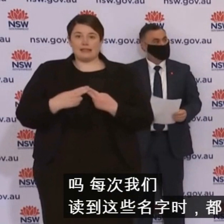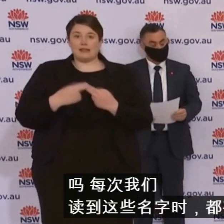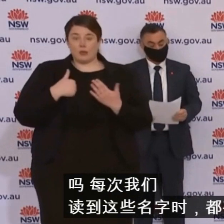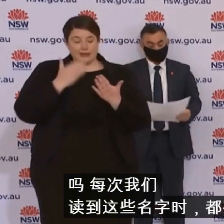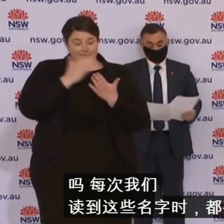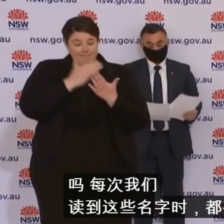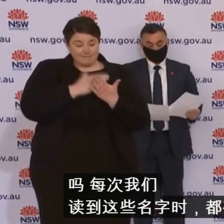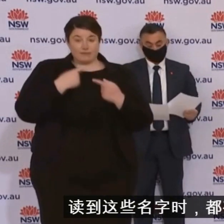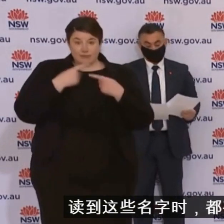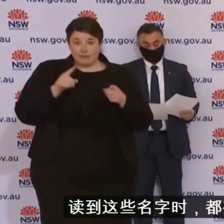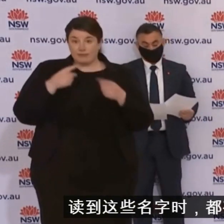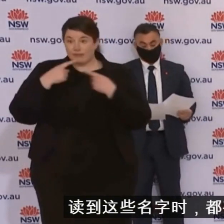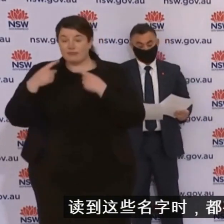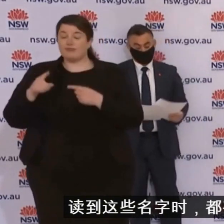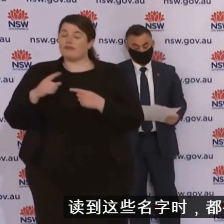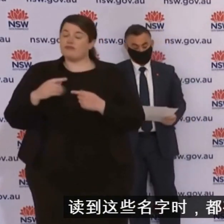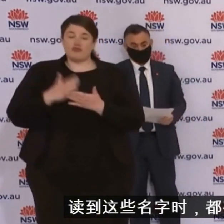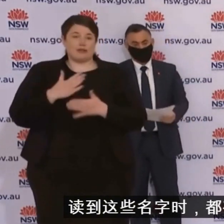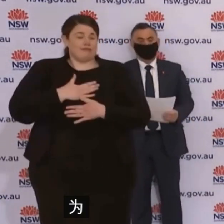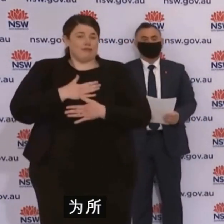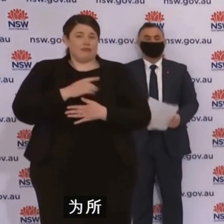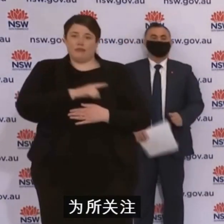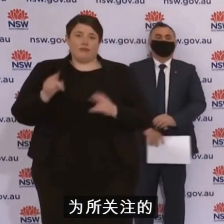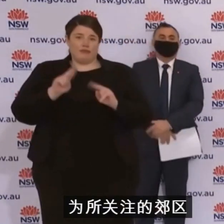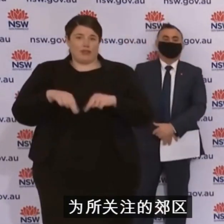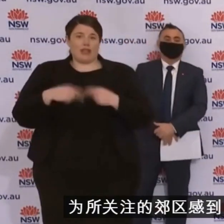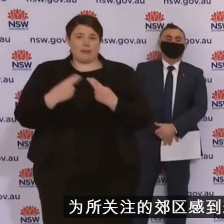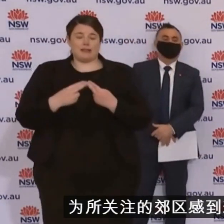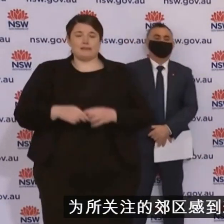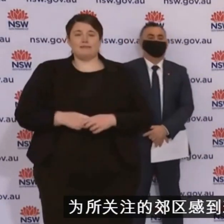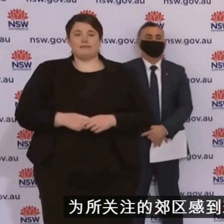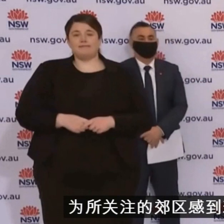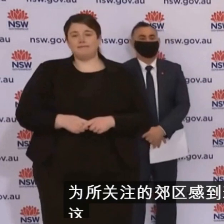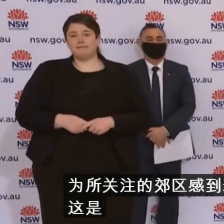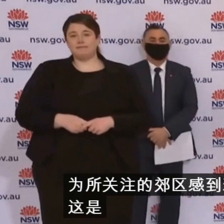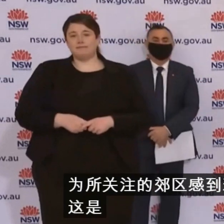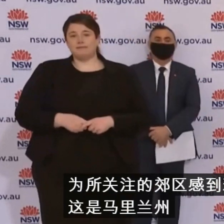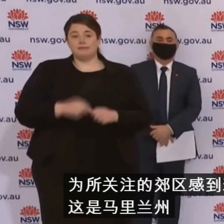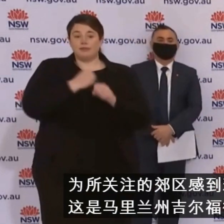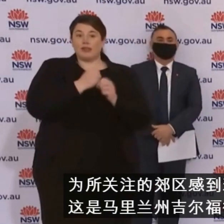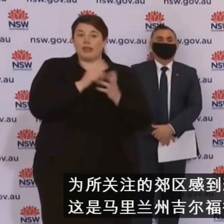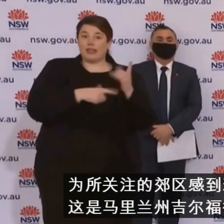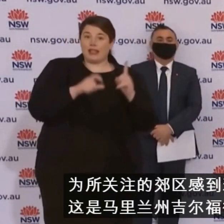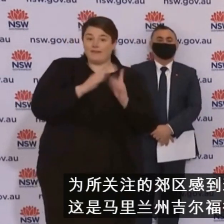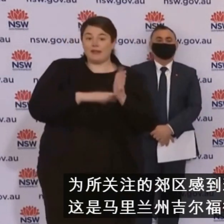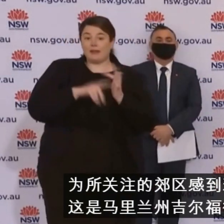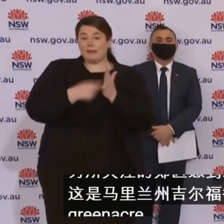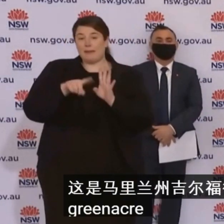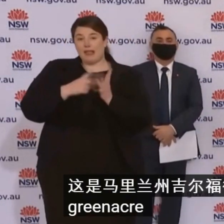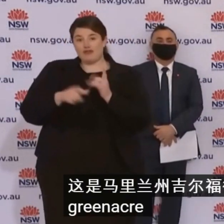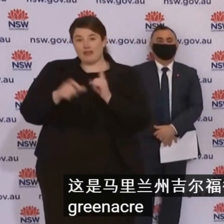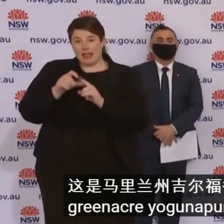names, there is a family that is grieving. In terms of the suburbs of concern, it's Guildford, Marylands,